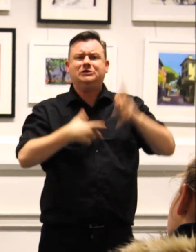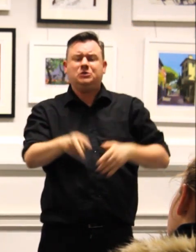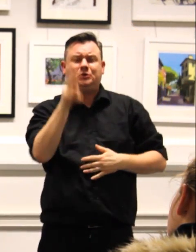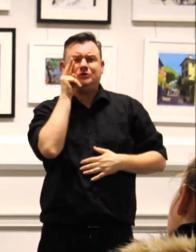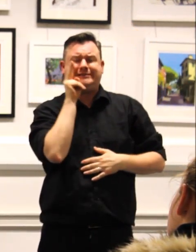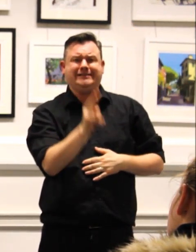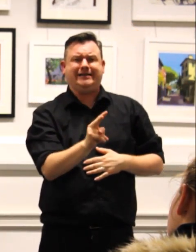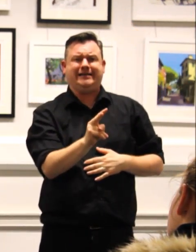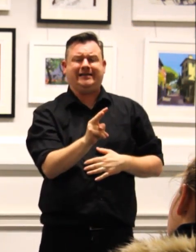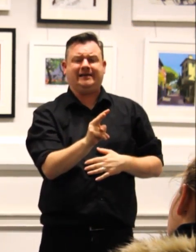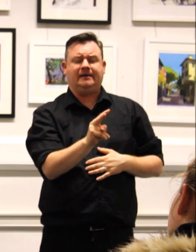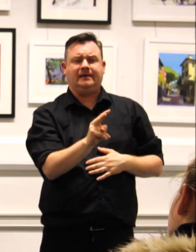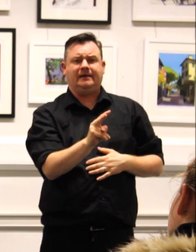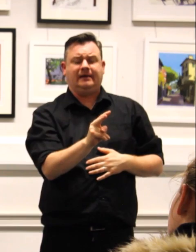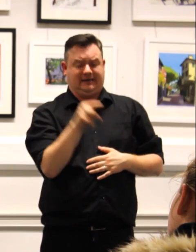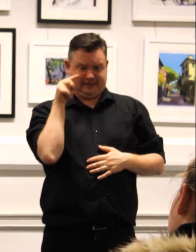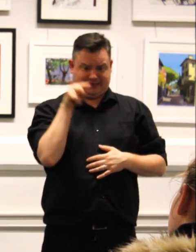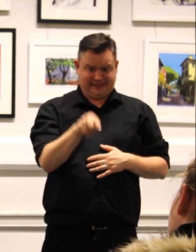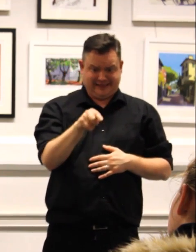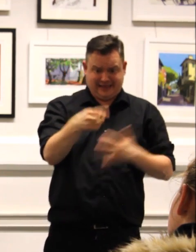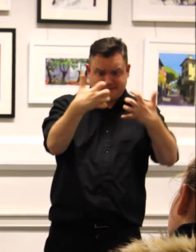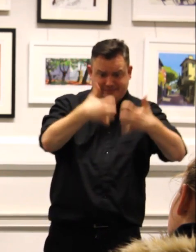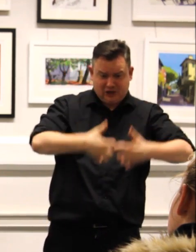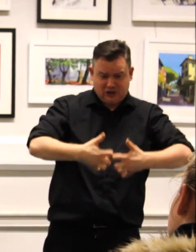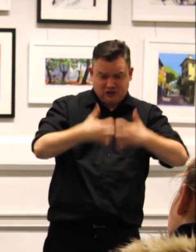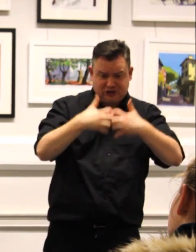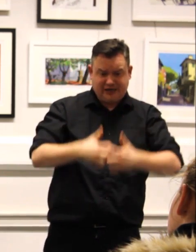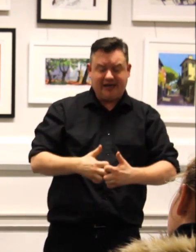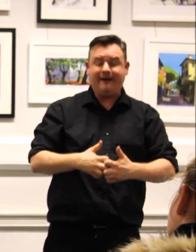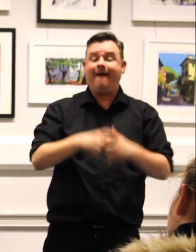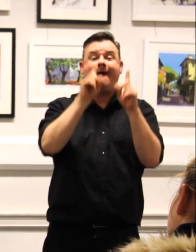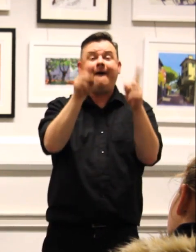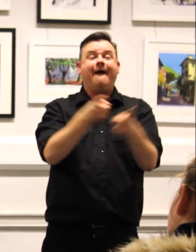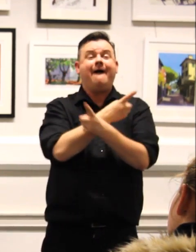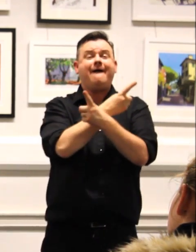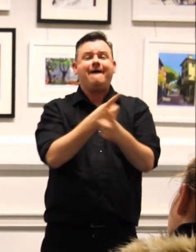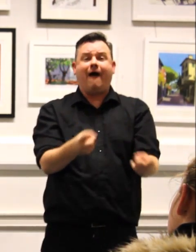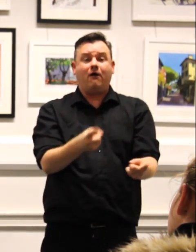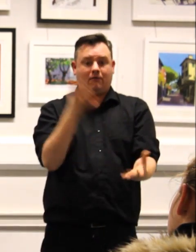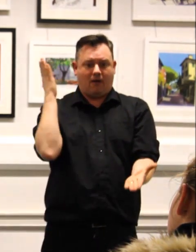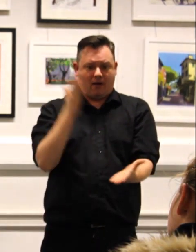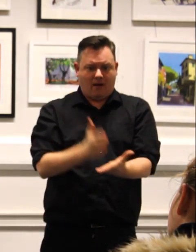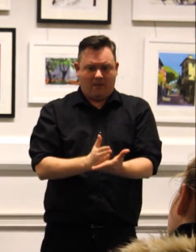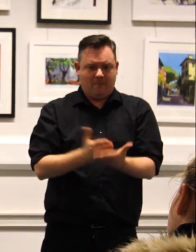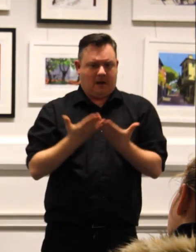see? This machine can't even exist.